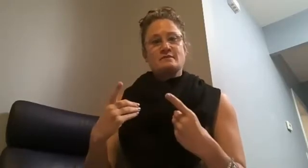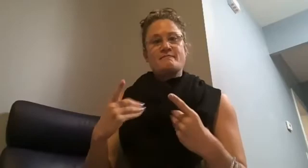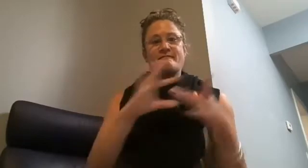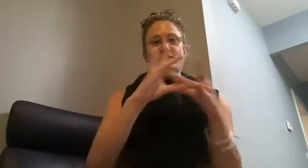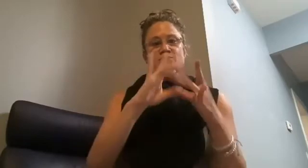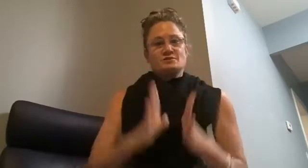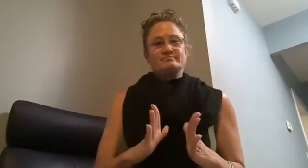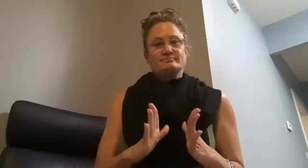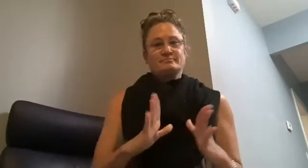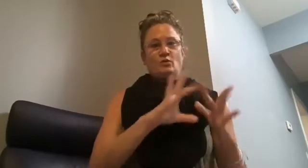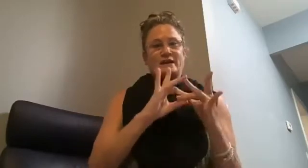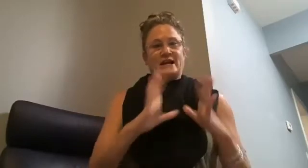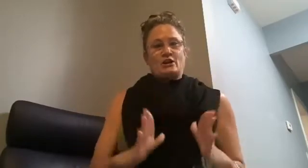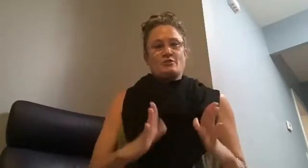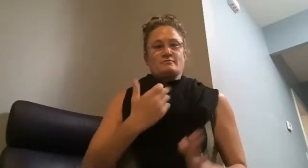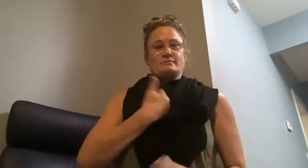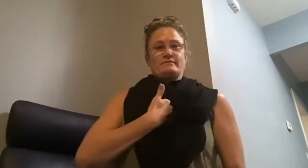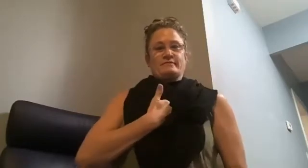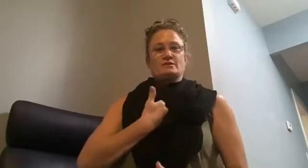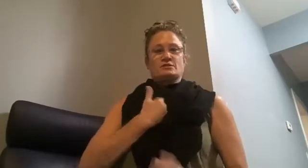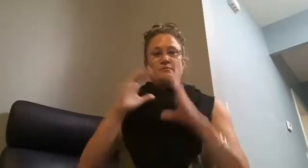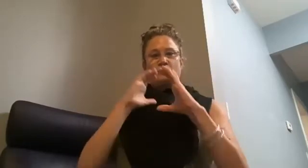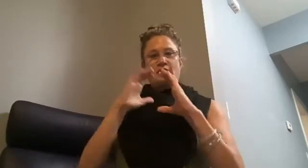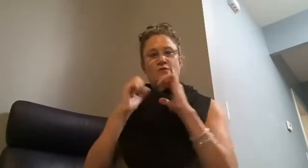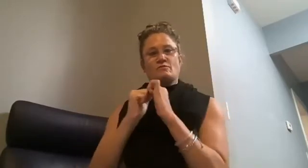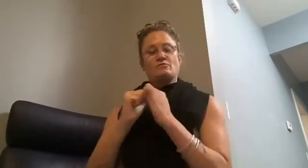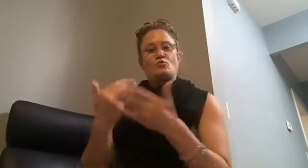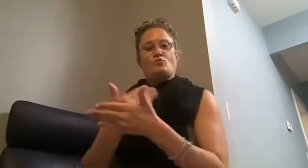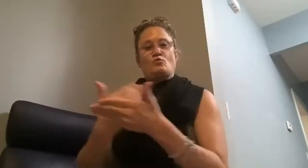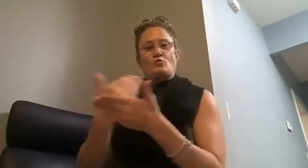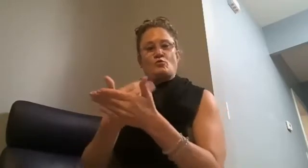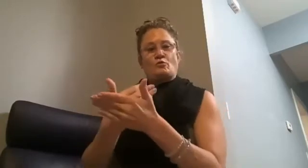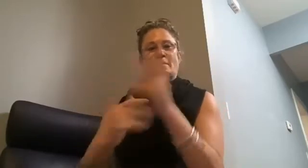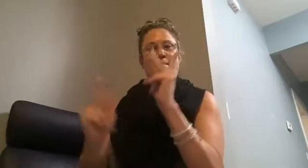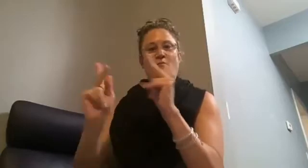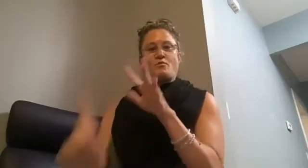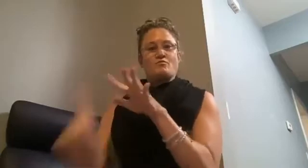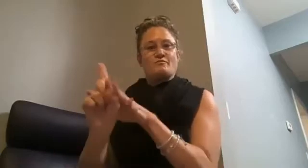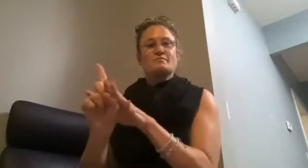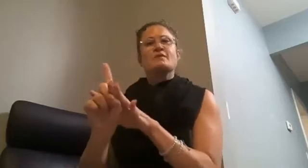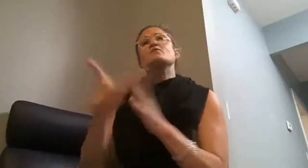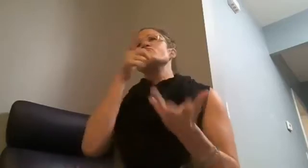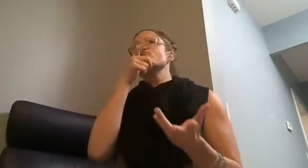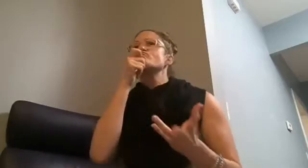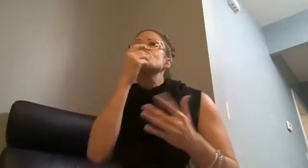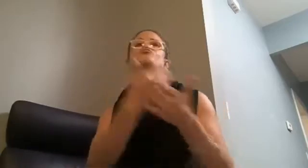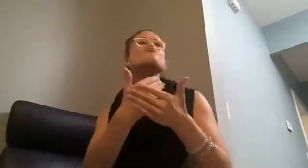So during the meeting, I communicate with the newcomers. Like what we do is we find out who the newcomers are, and we're like, if you need to get in contact